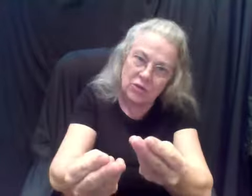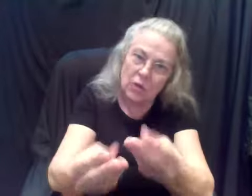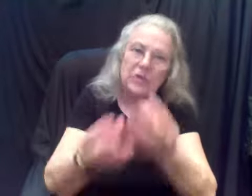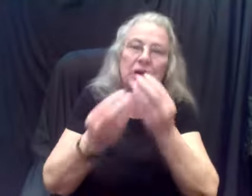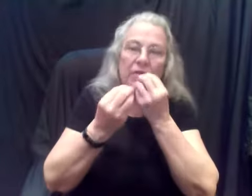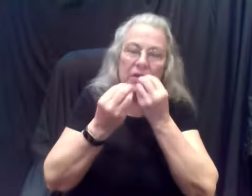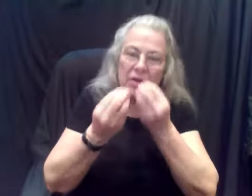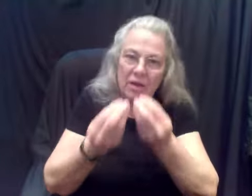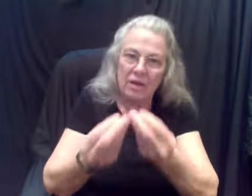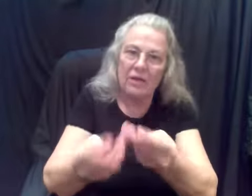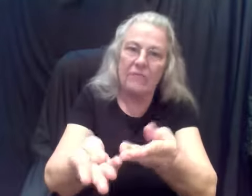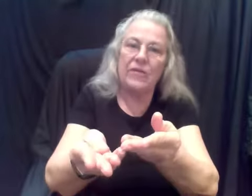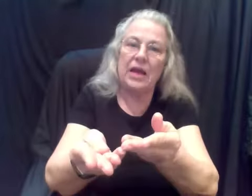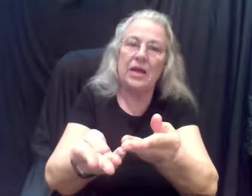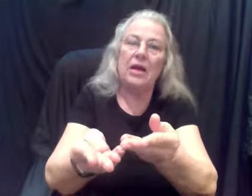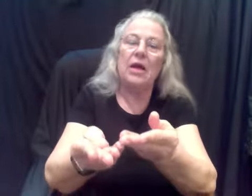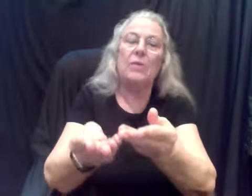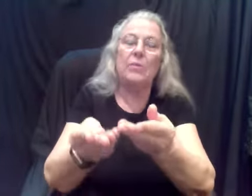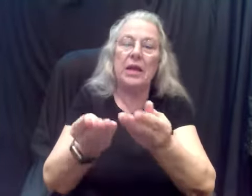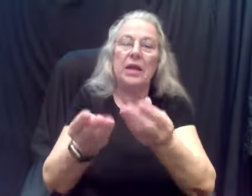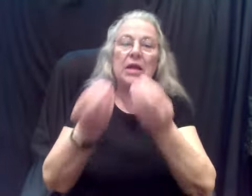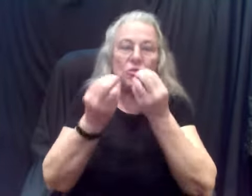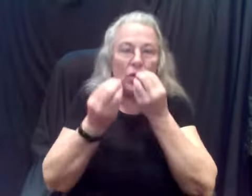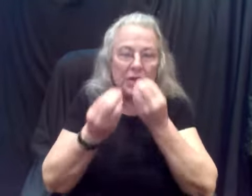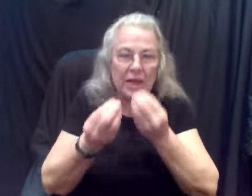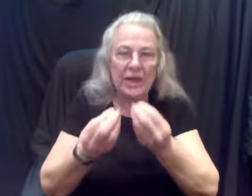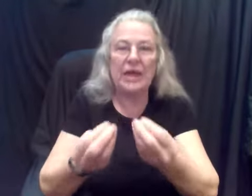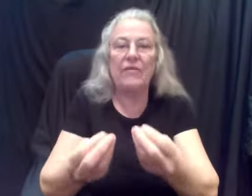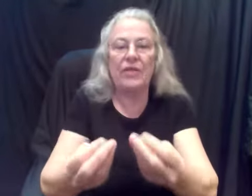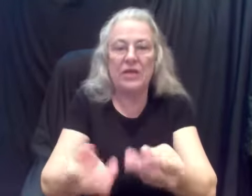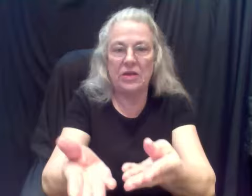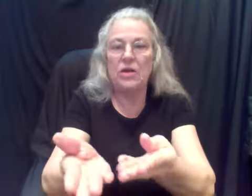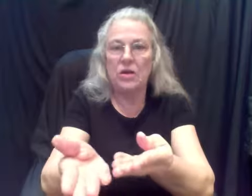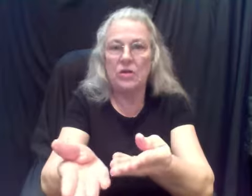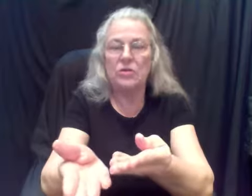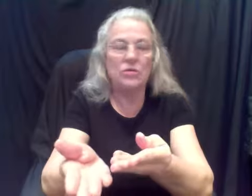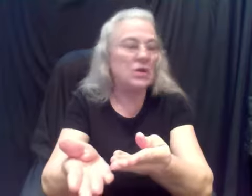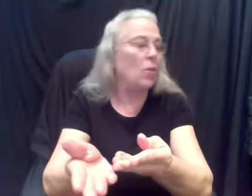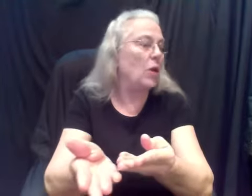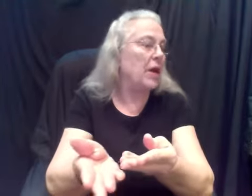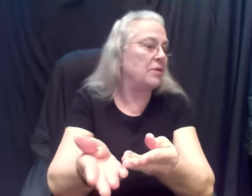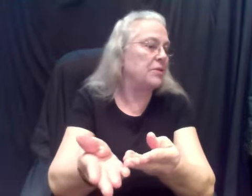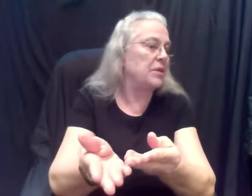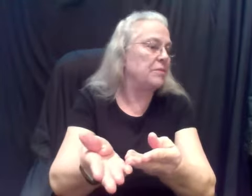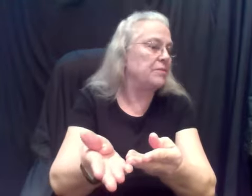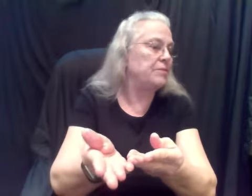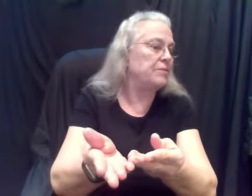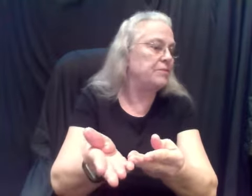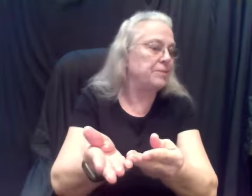to give it feed, meaning he's going to give it to someone else.